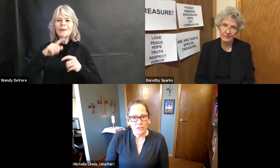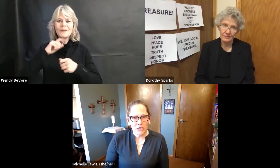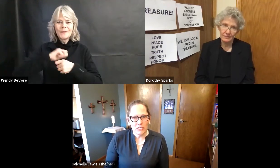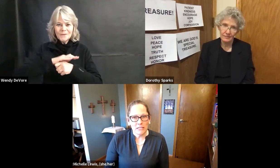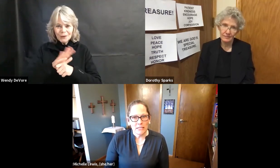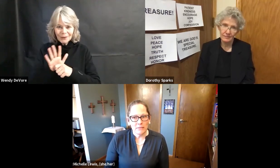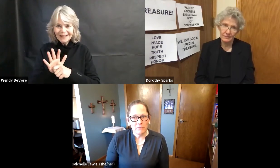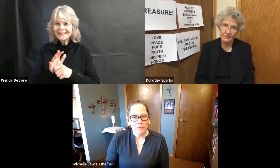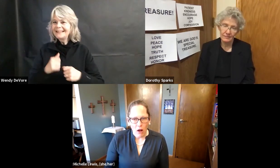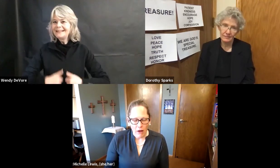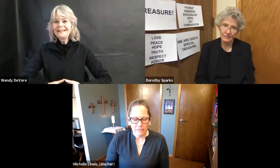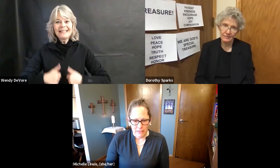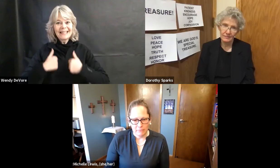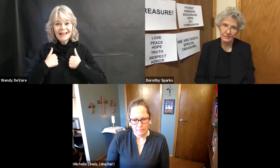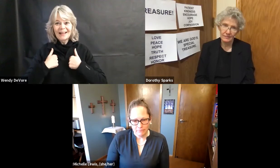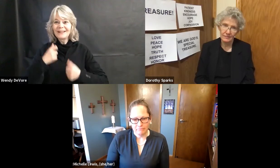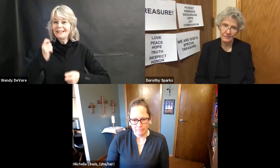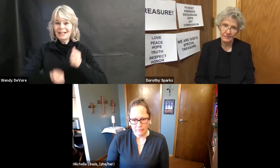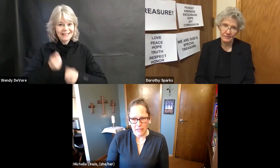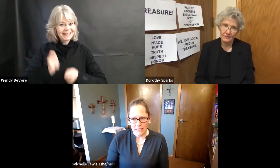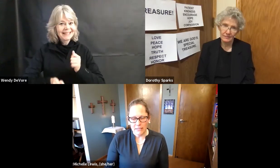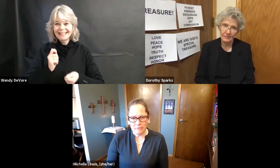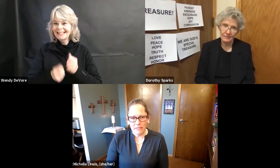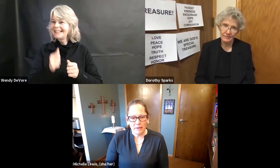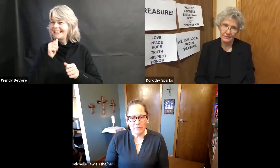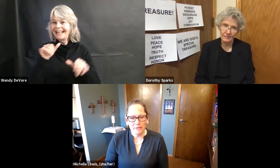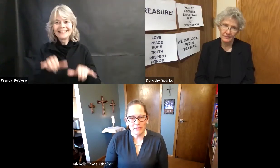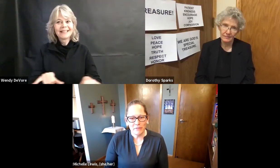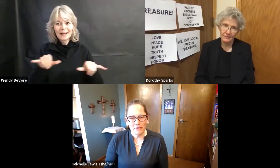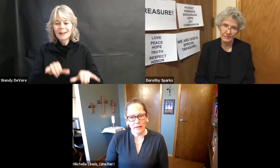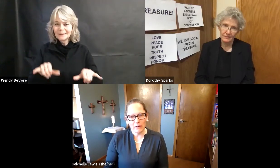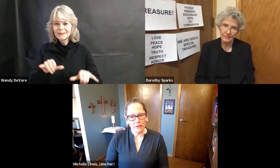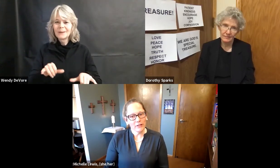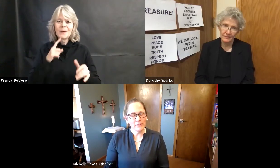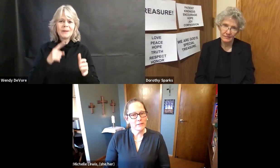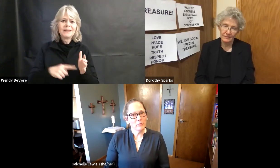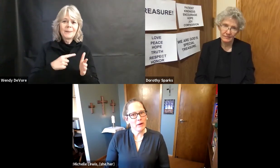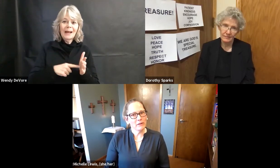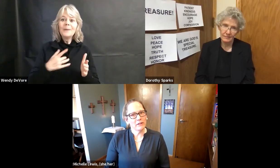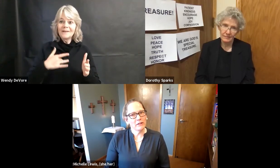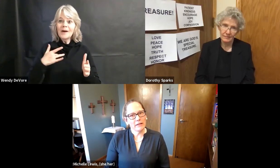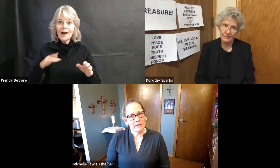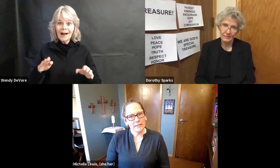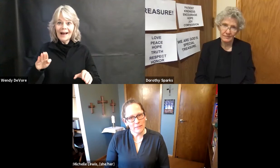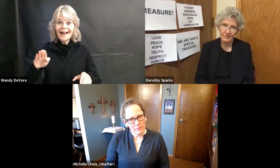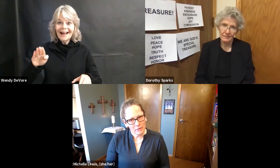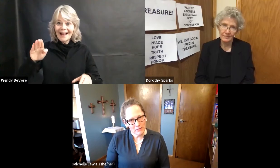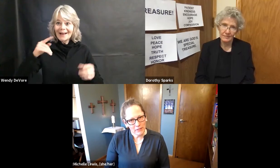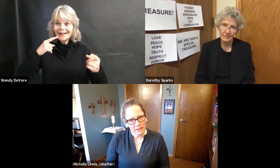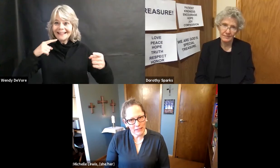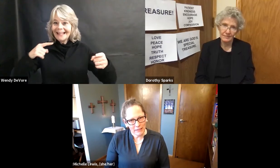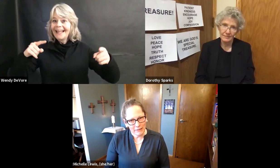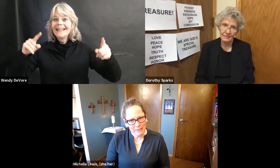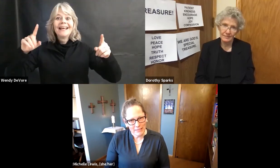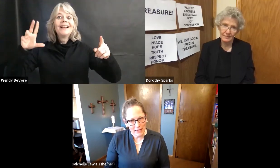life changes often. And sometimes we sort of feel like, oh, good, it's a little bit better. And then sometimes we feel